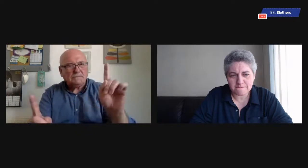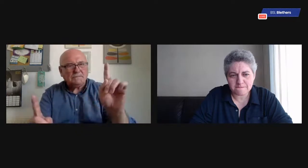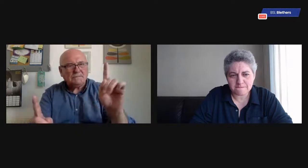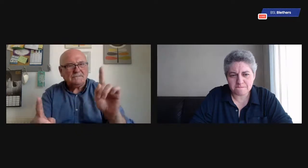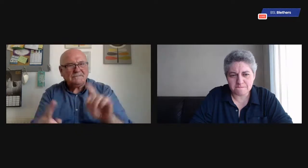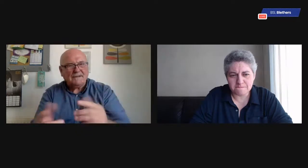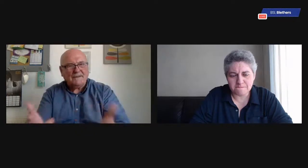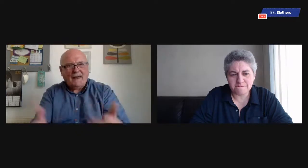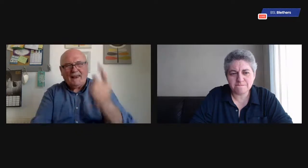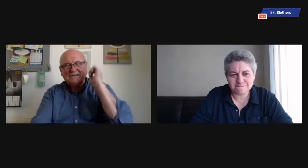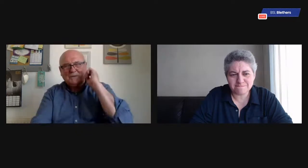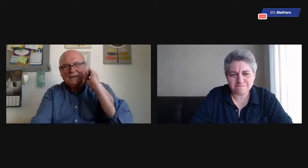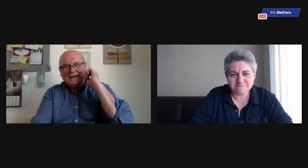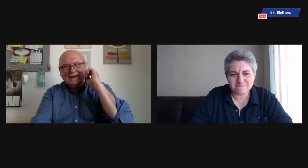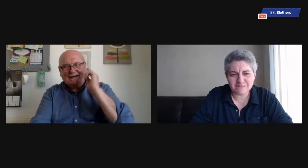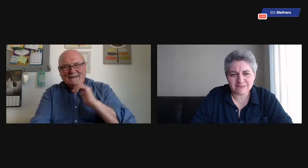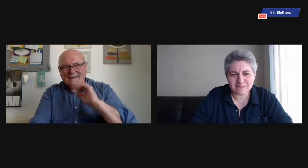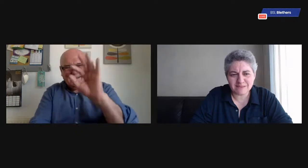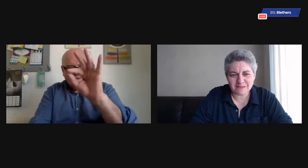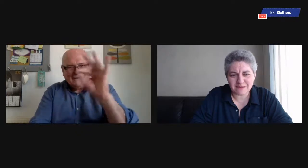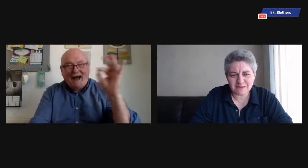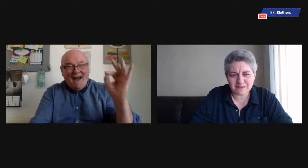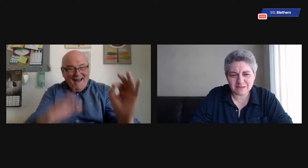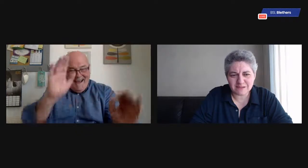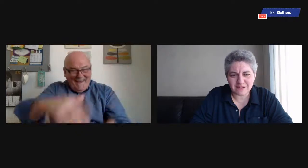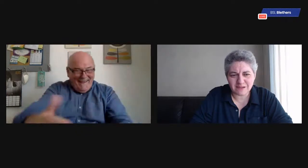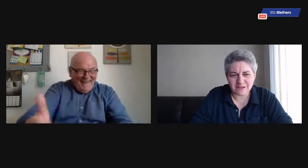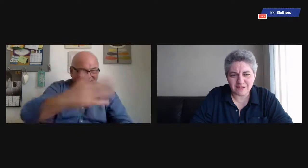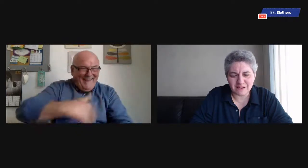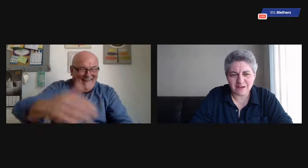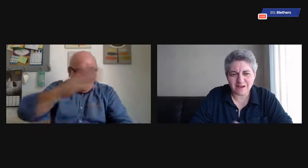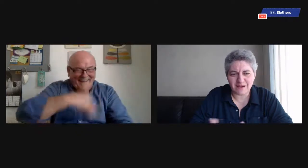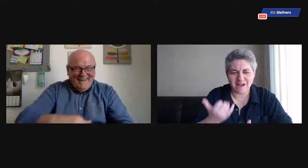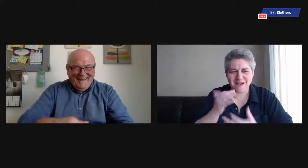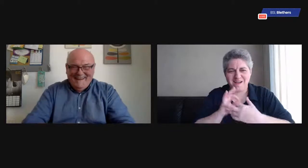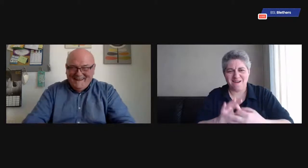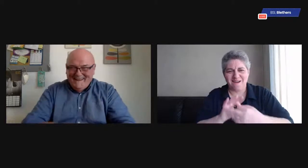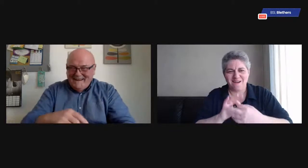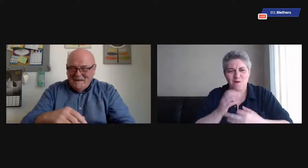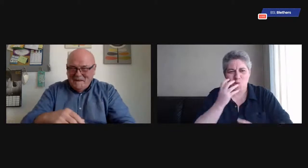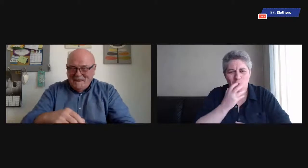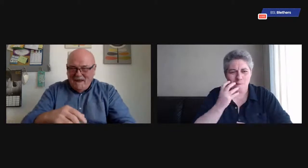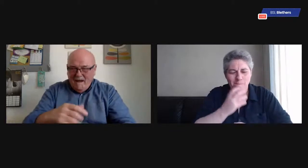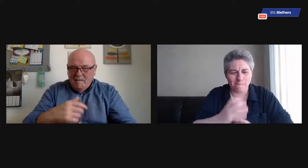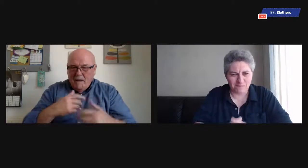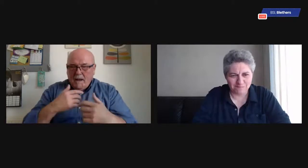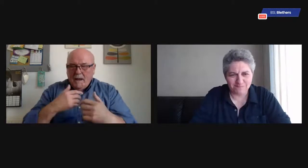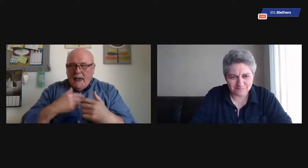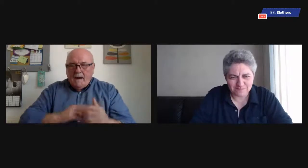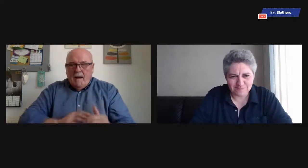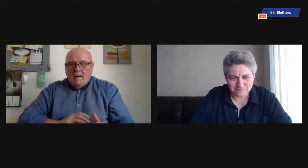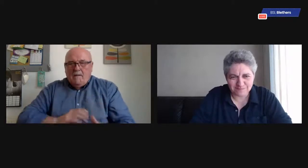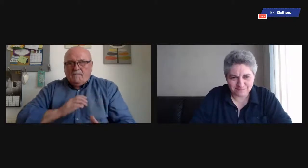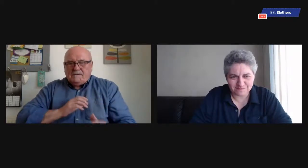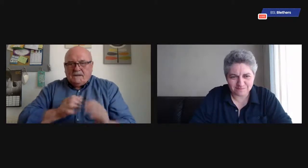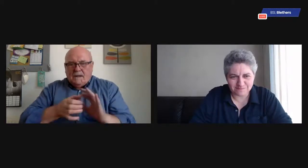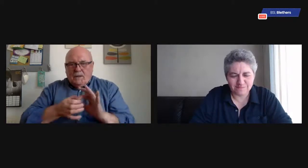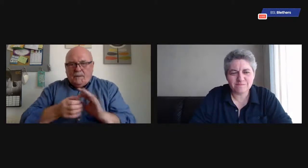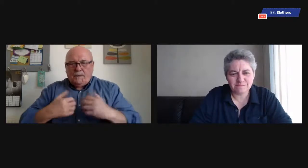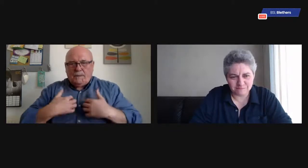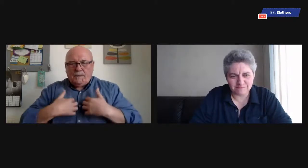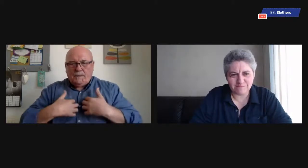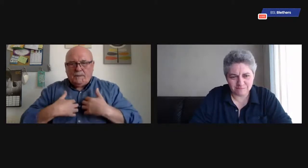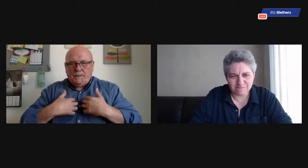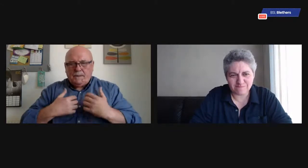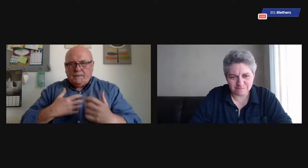chap again the door, and you'll see a difference in the person. I'm now familiar. "Oh, hello, it's you again. Come on